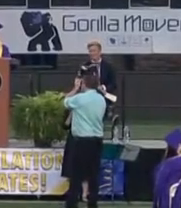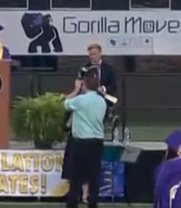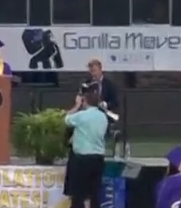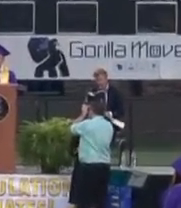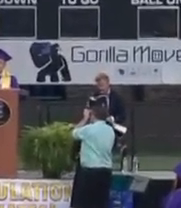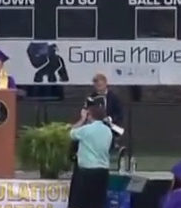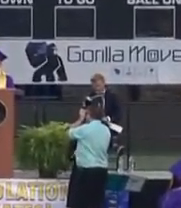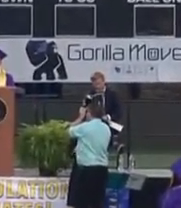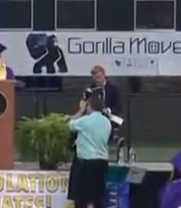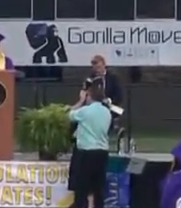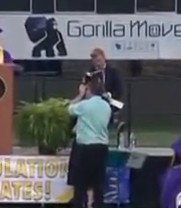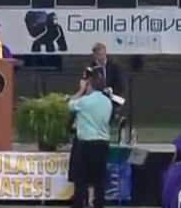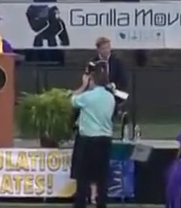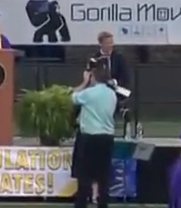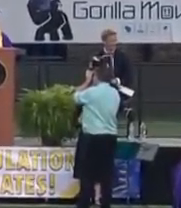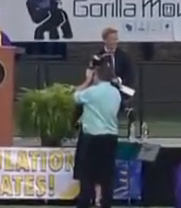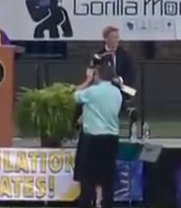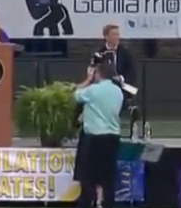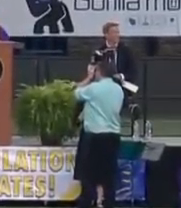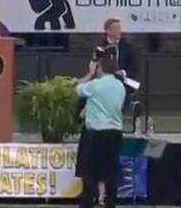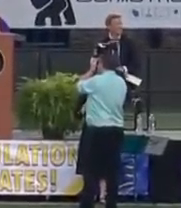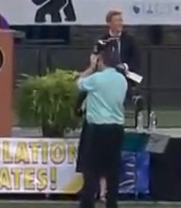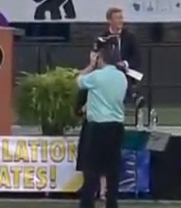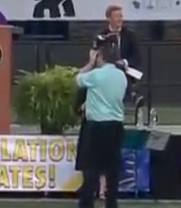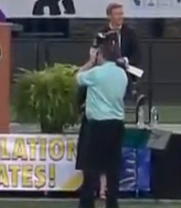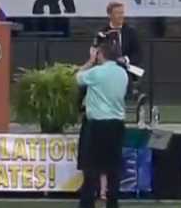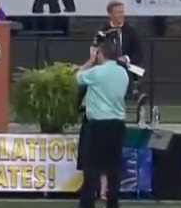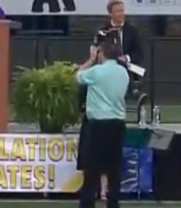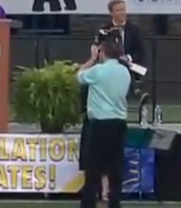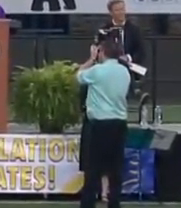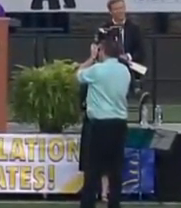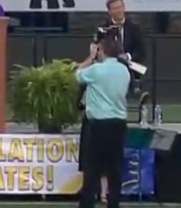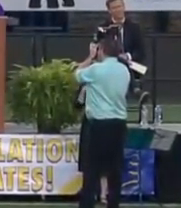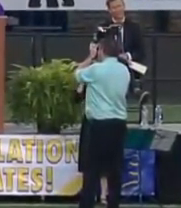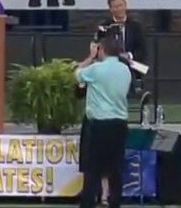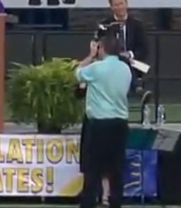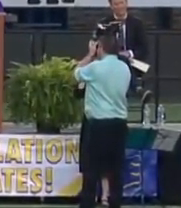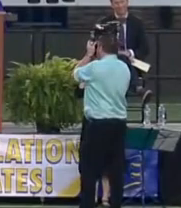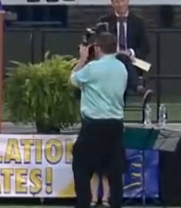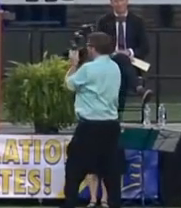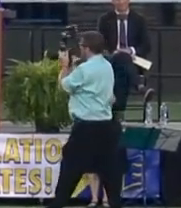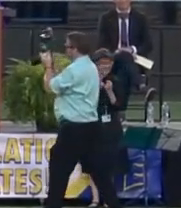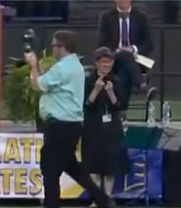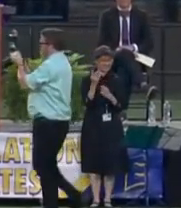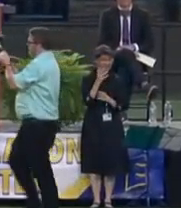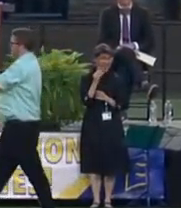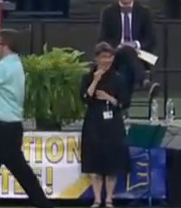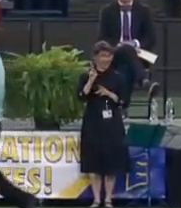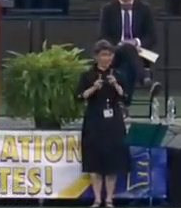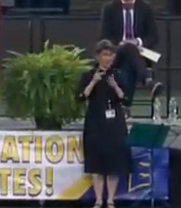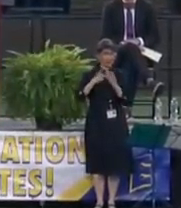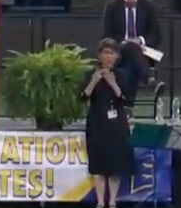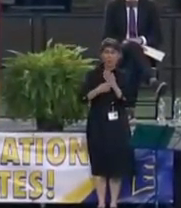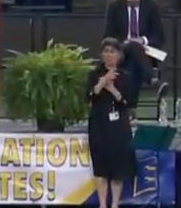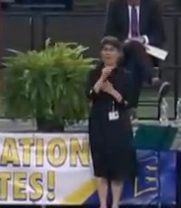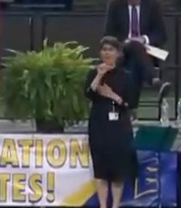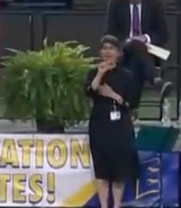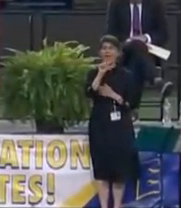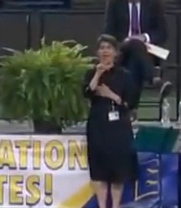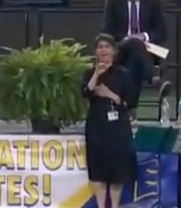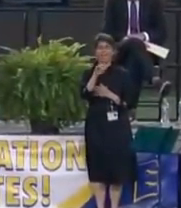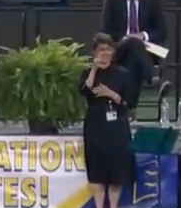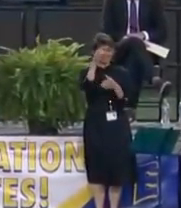member of the boys' volleyball team, and a PIPA program and AVID scholar. The moving of the tassels simply represents one step